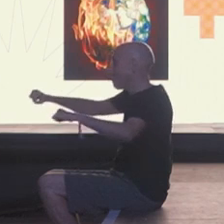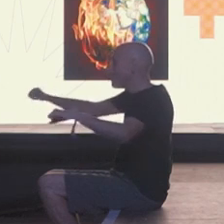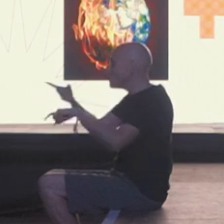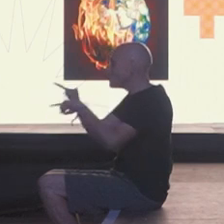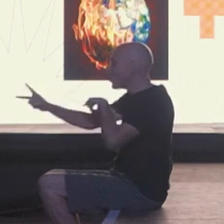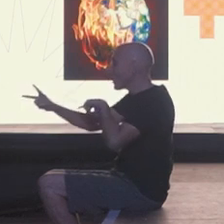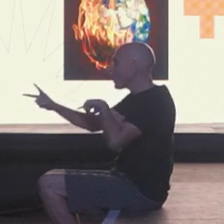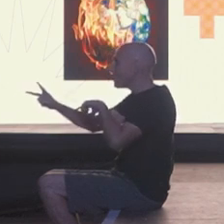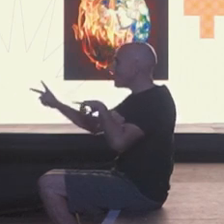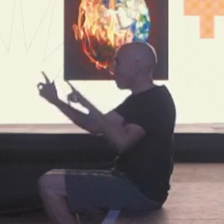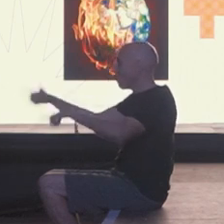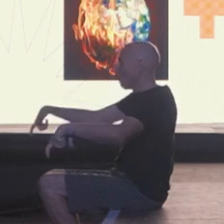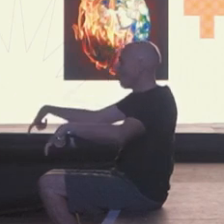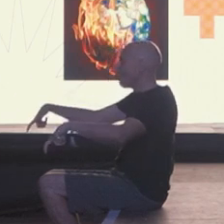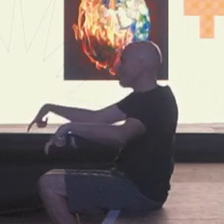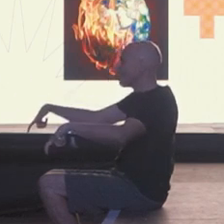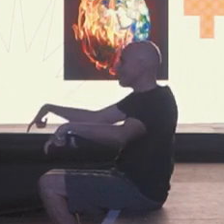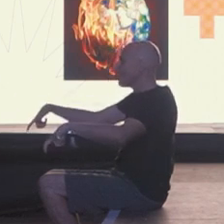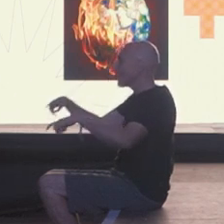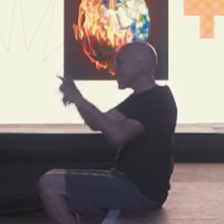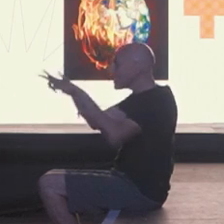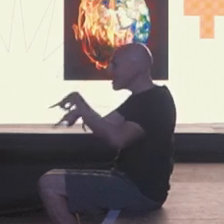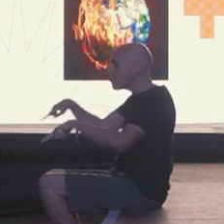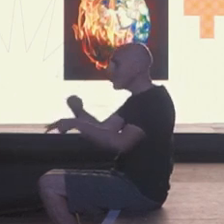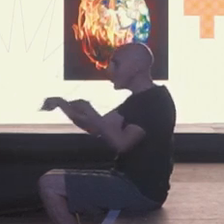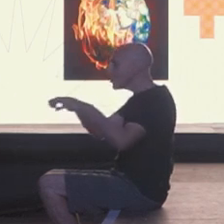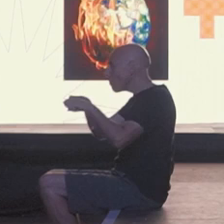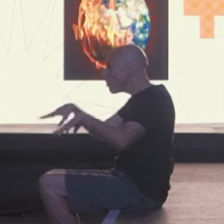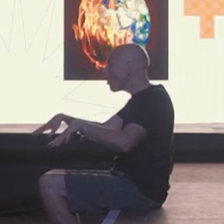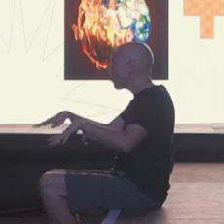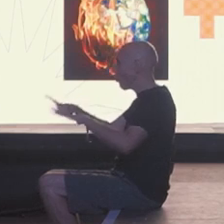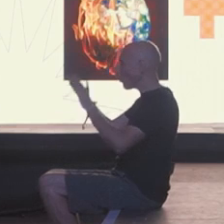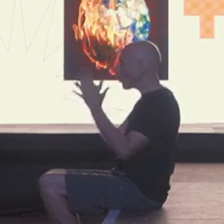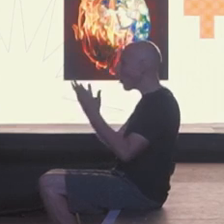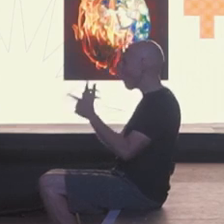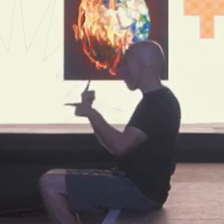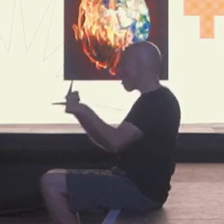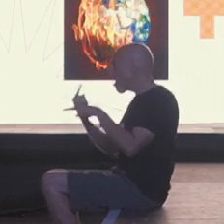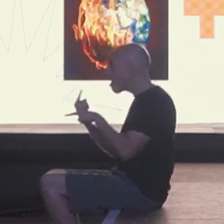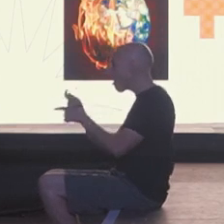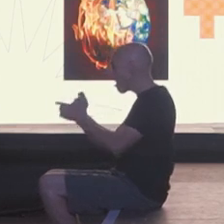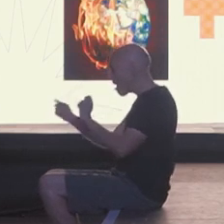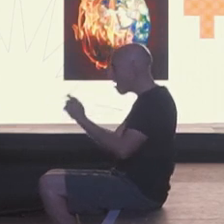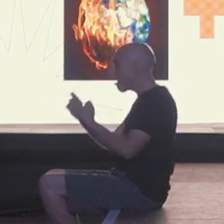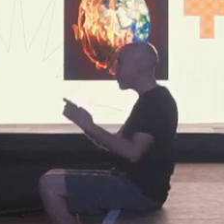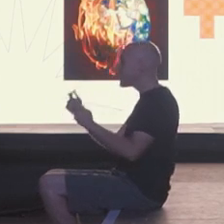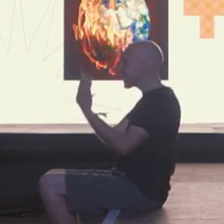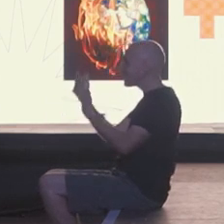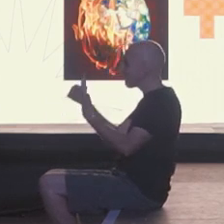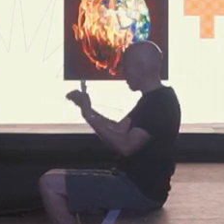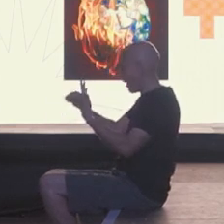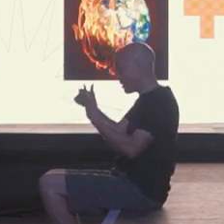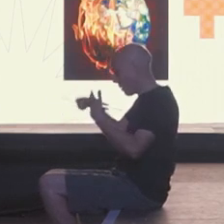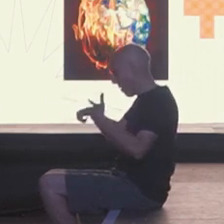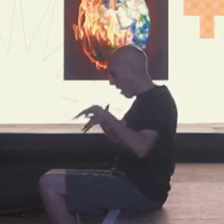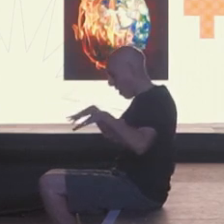weeks. And they get international news coverage, they become a global sensation, there's tens of thousands of people on the streets of London, and